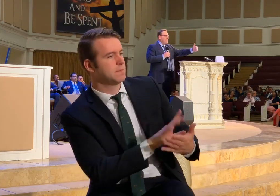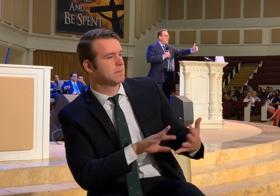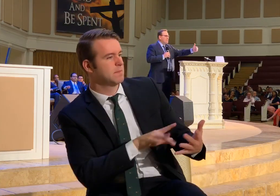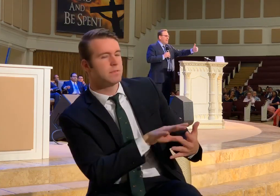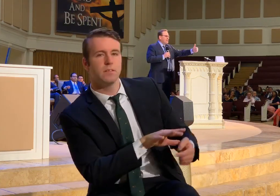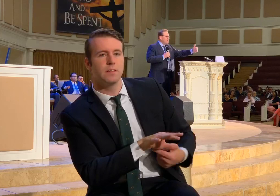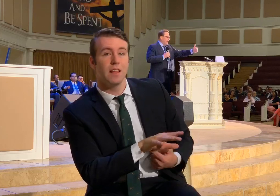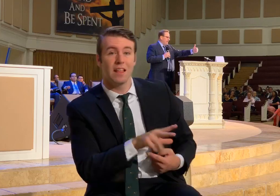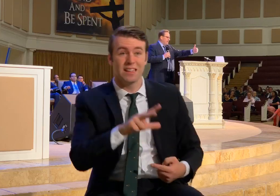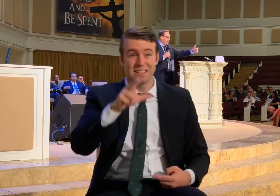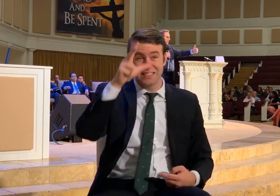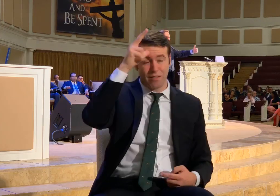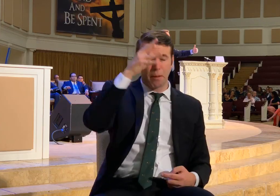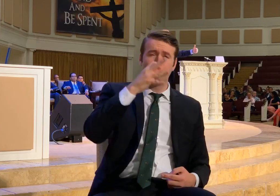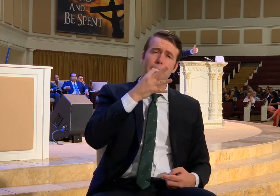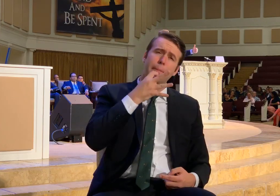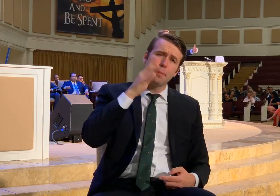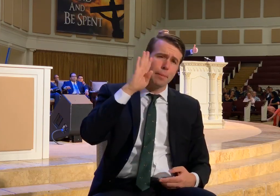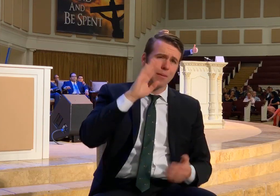And the devil knows how to do that.